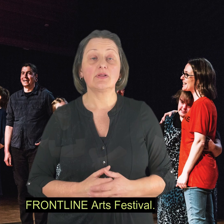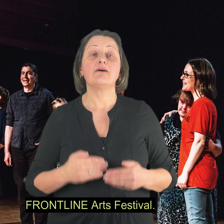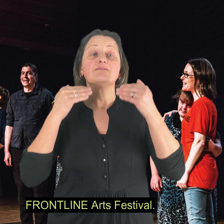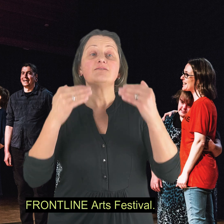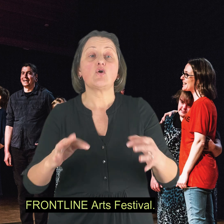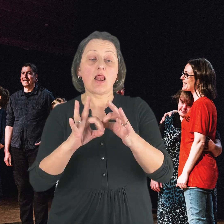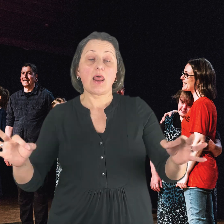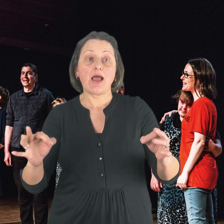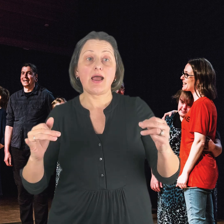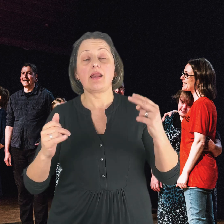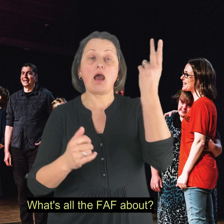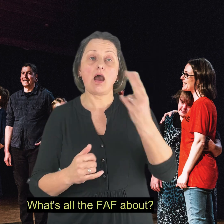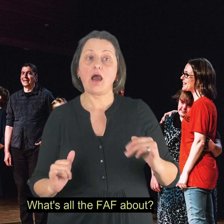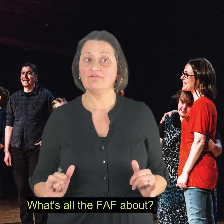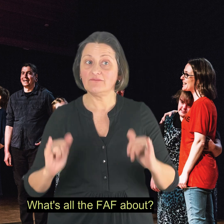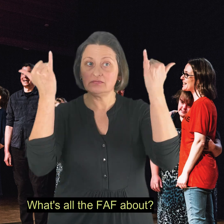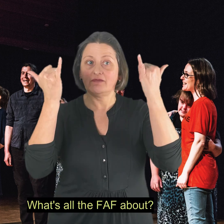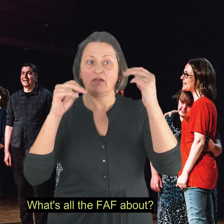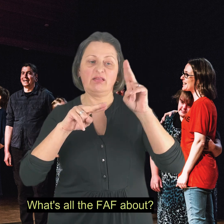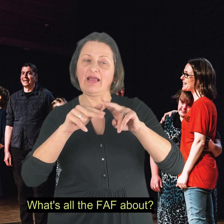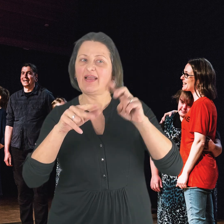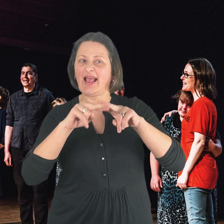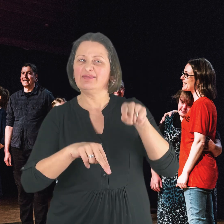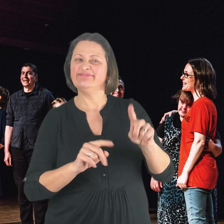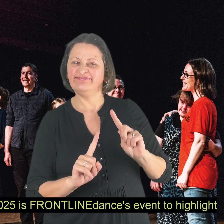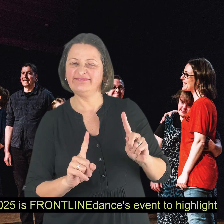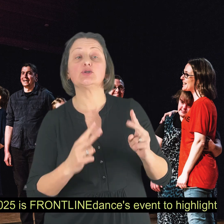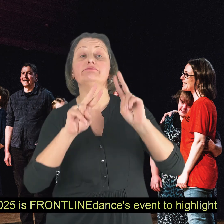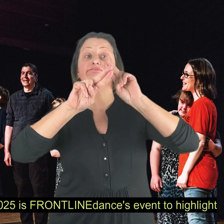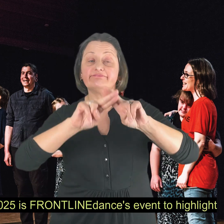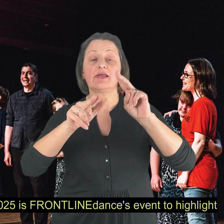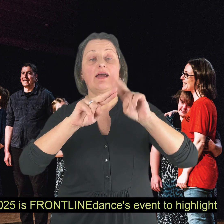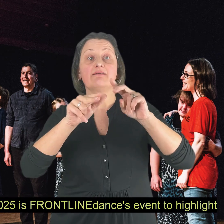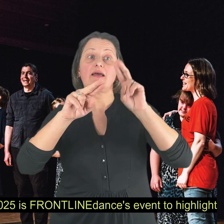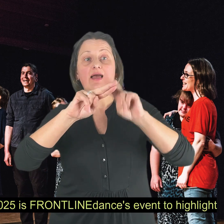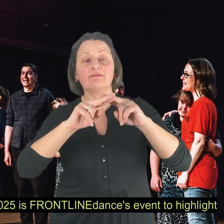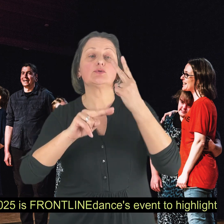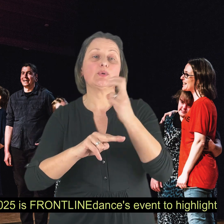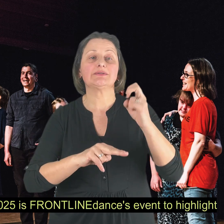FRONTLINE Arts Festival. What's all the FAF about? FAF.